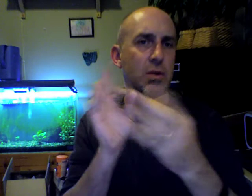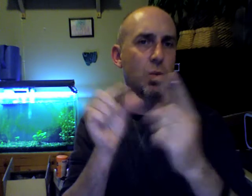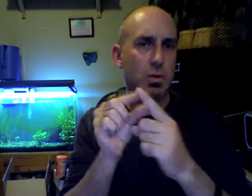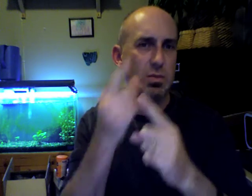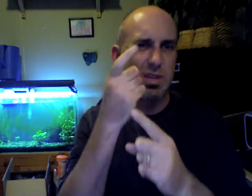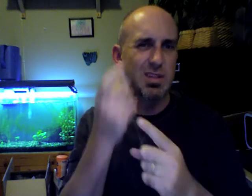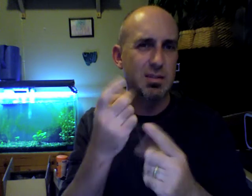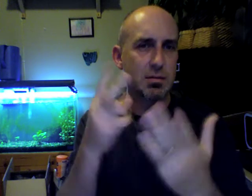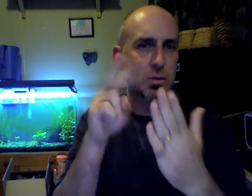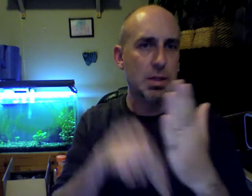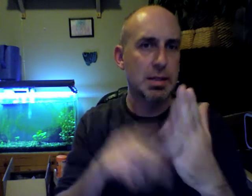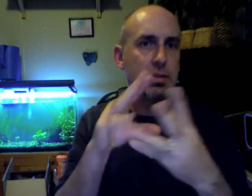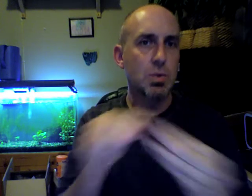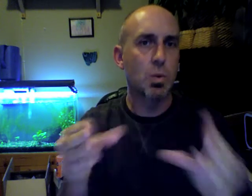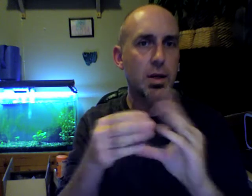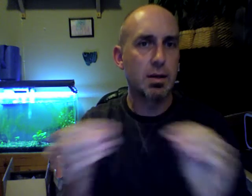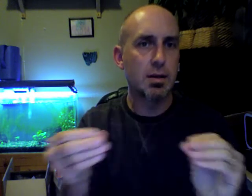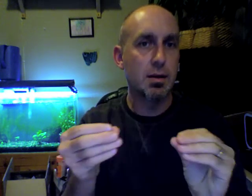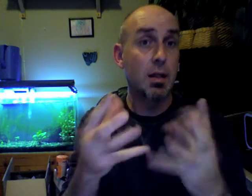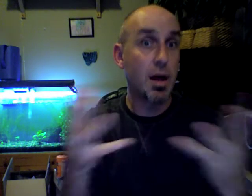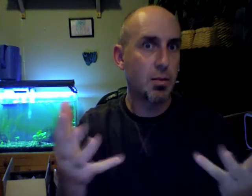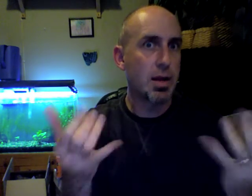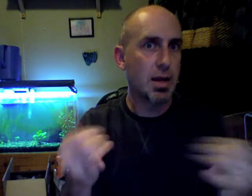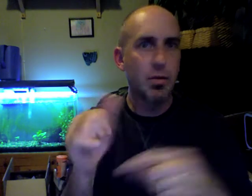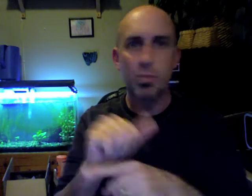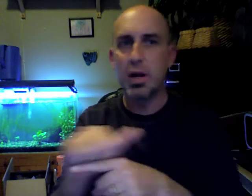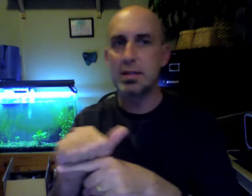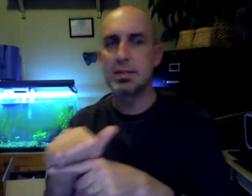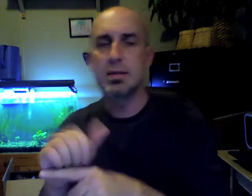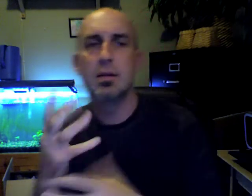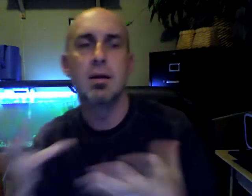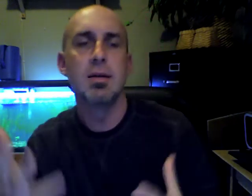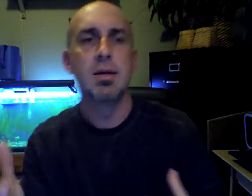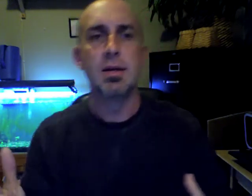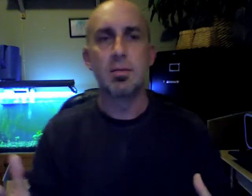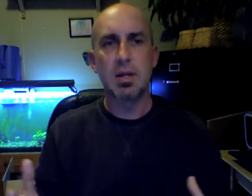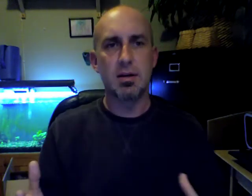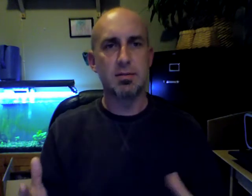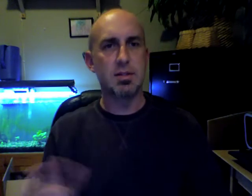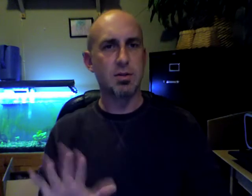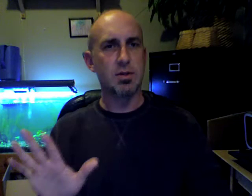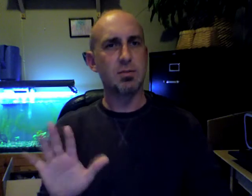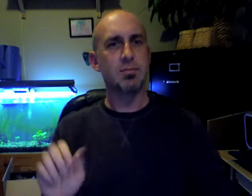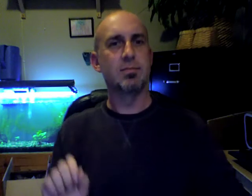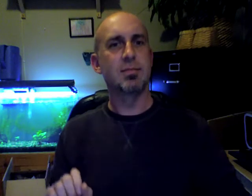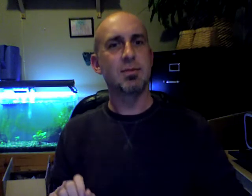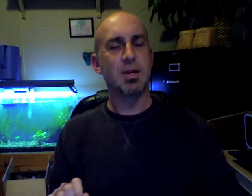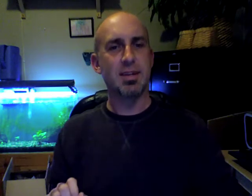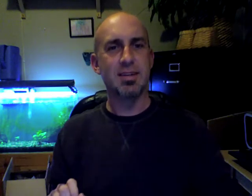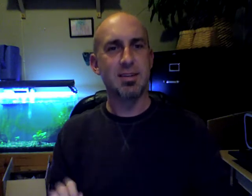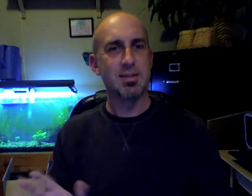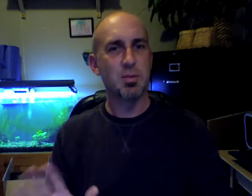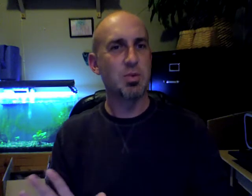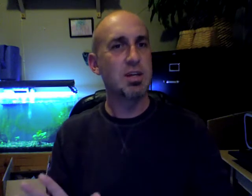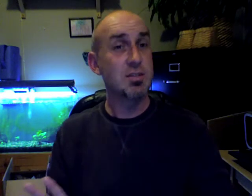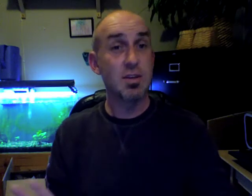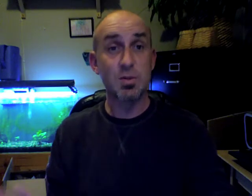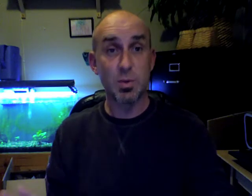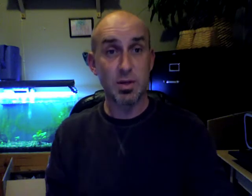words because they're reading the story a lot right now, and they're practicing it a lot. Kind of off-center here. Trying to say the production values weren't going to be